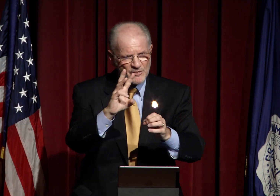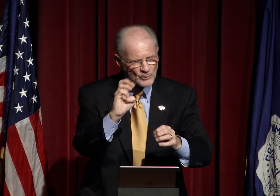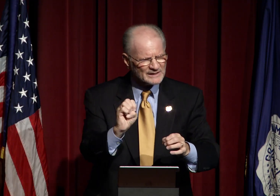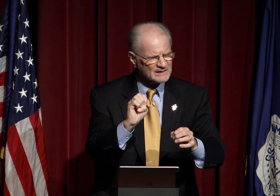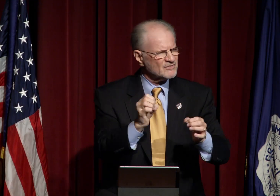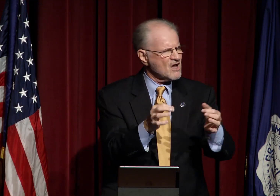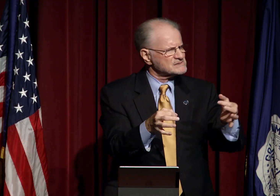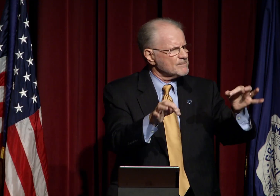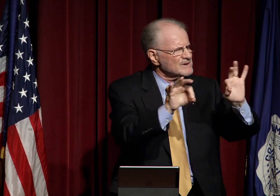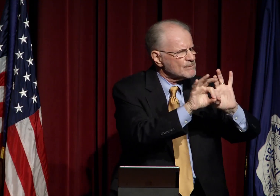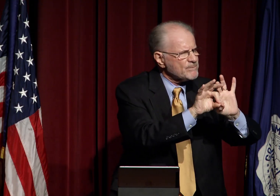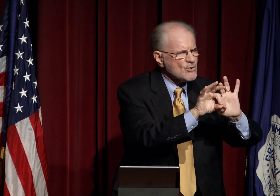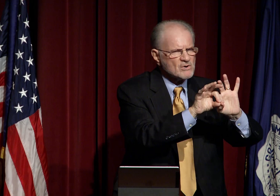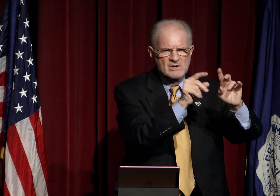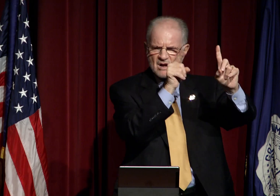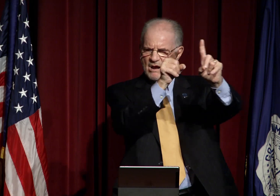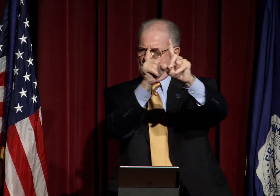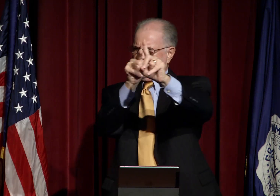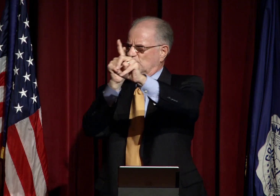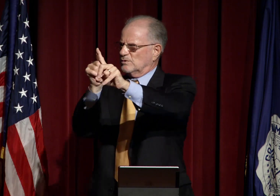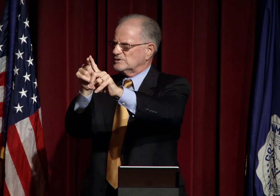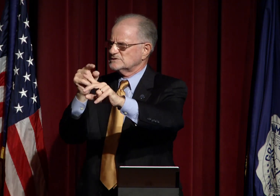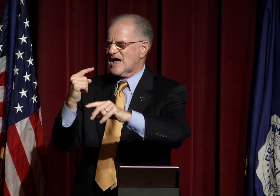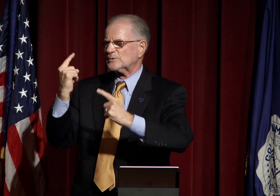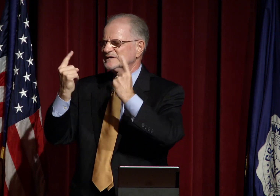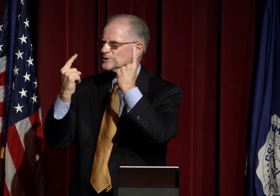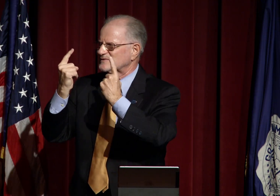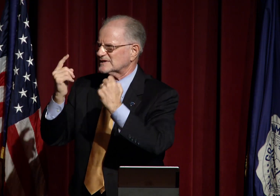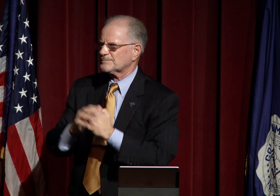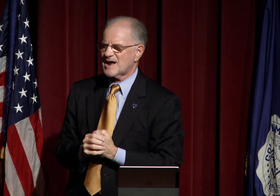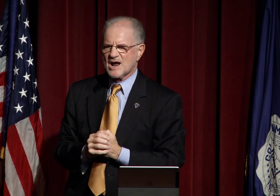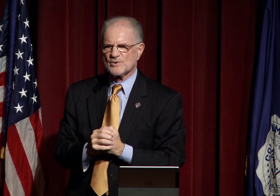Again, following the theme of we together can achieve,